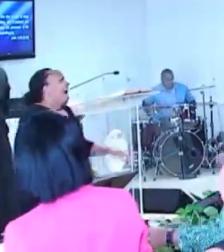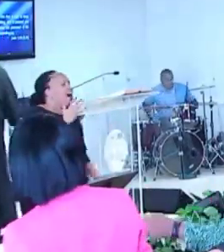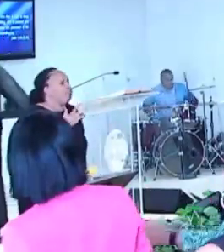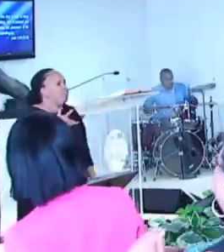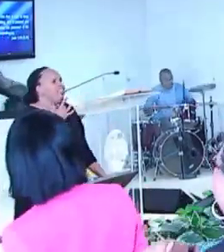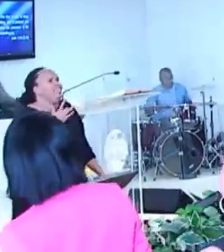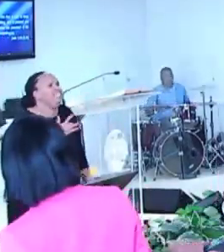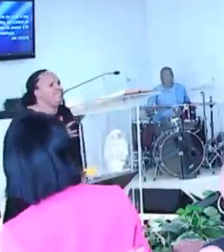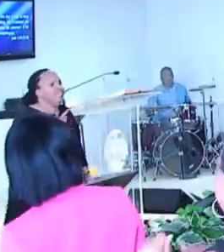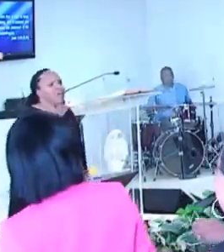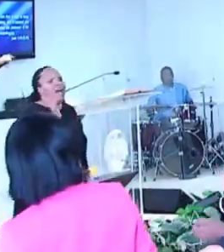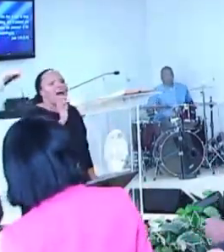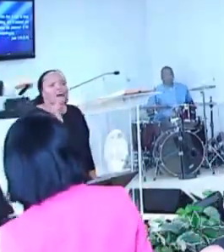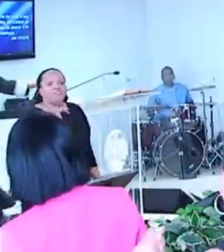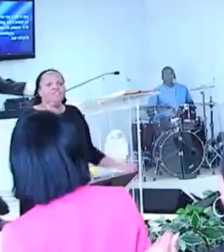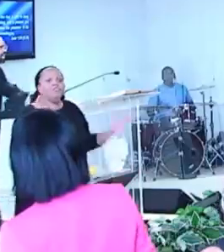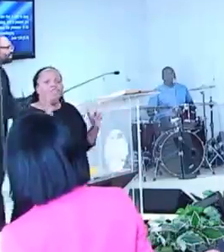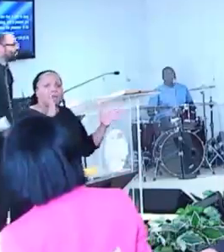I feel